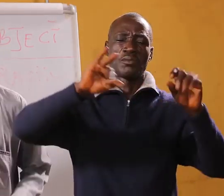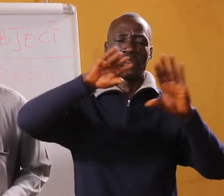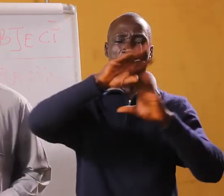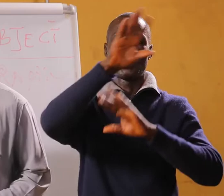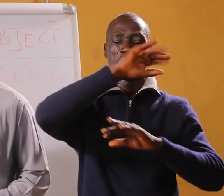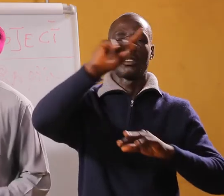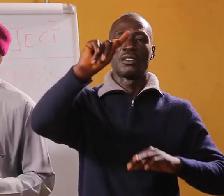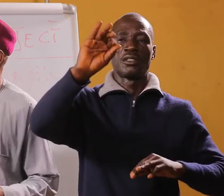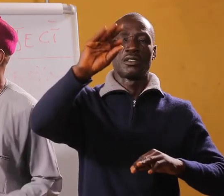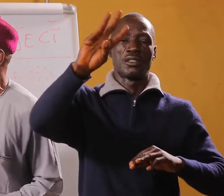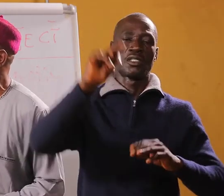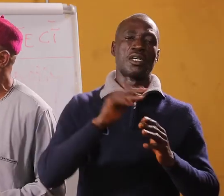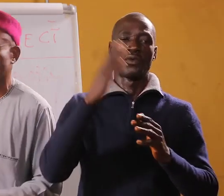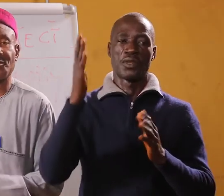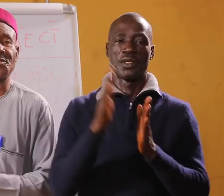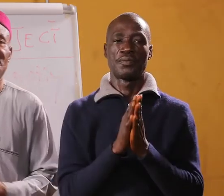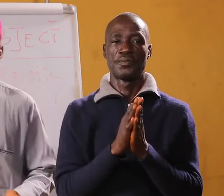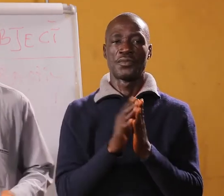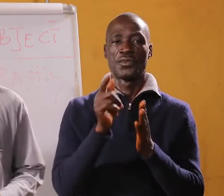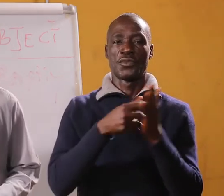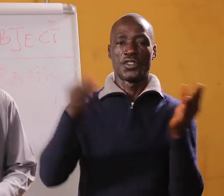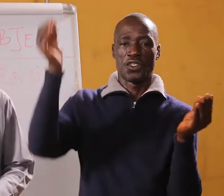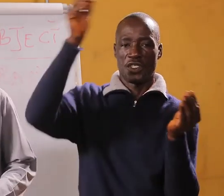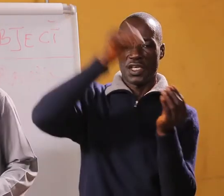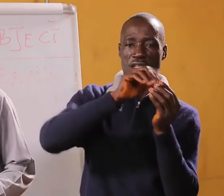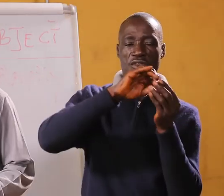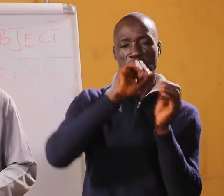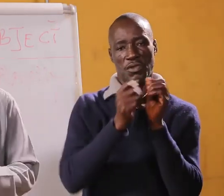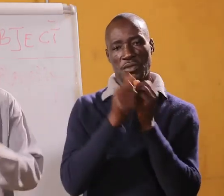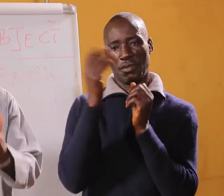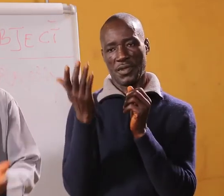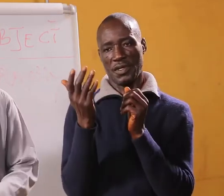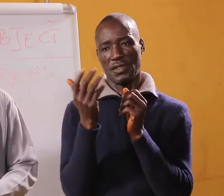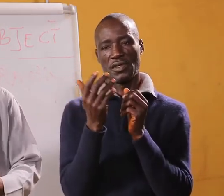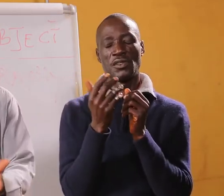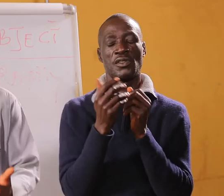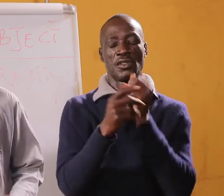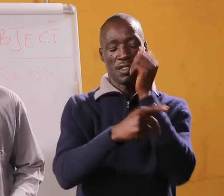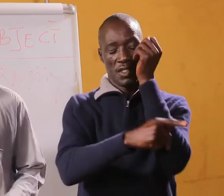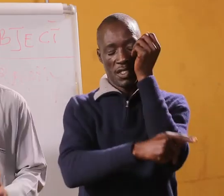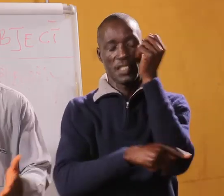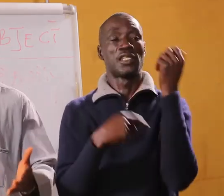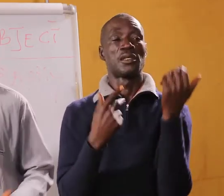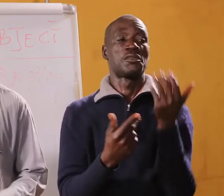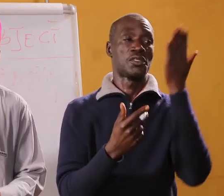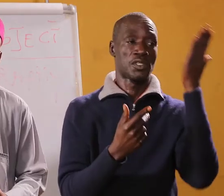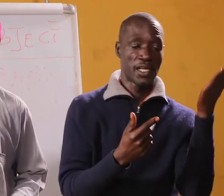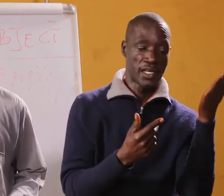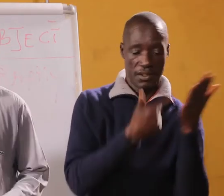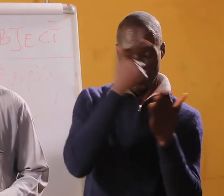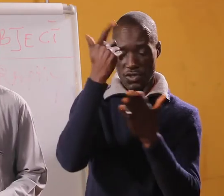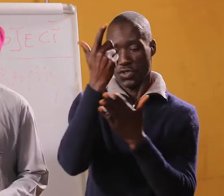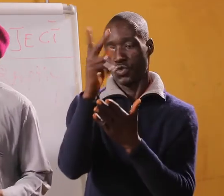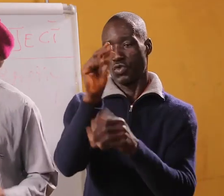society today. Increase in this, increase in that. You find social kidnapping is there because of lack of